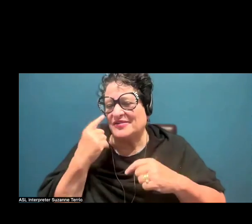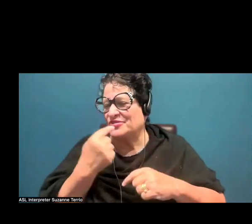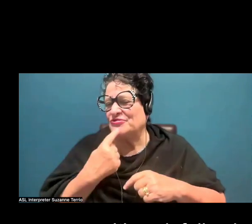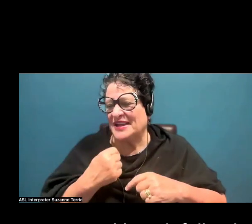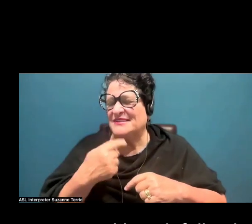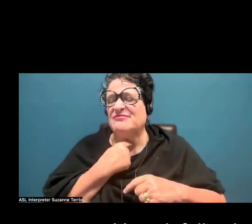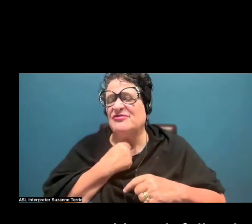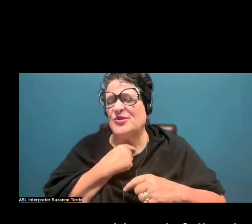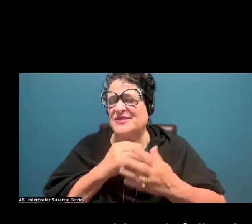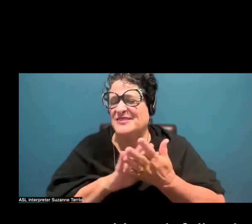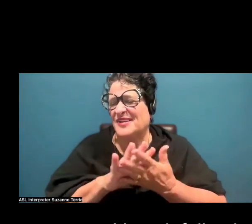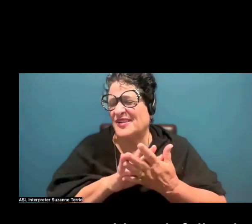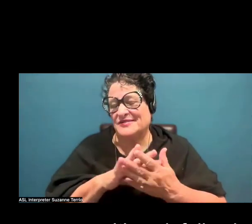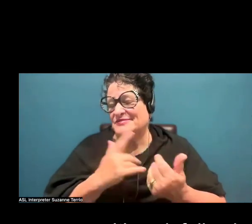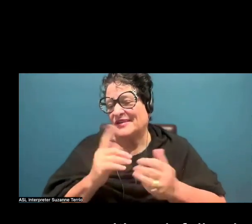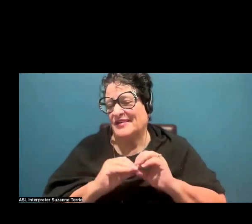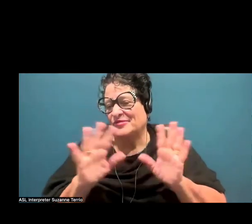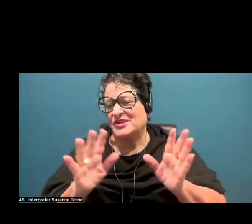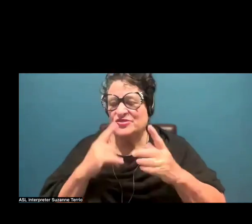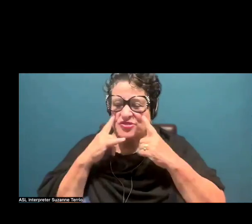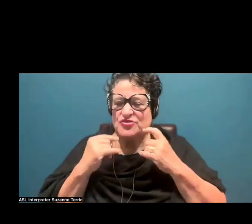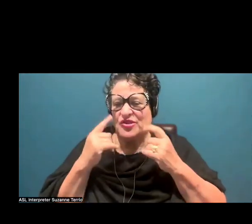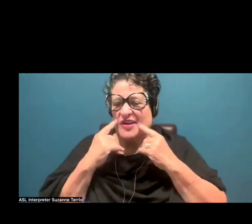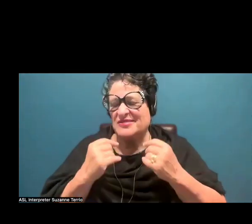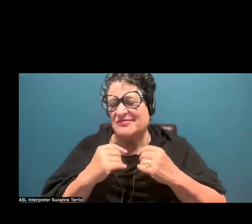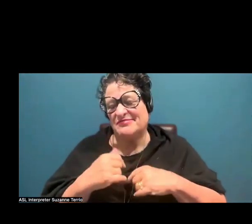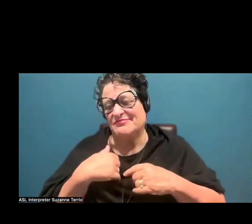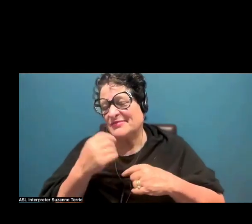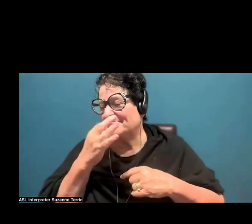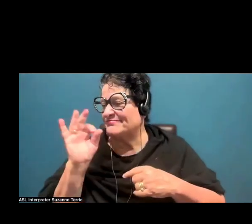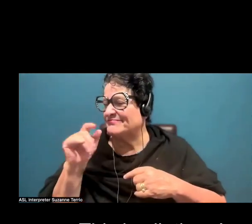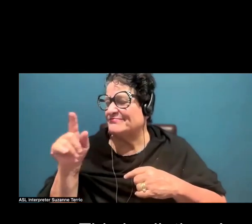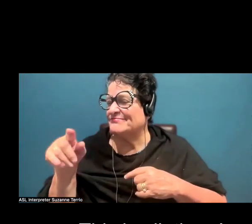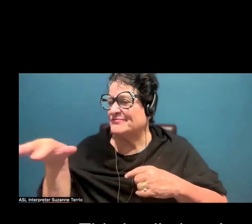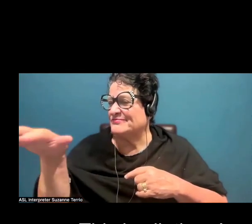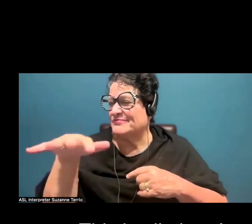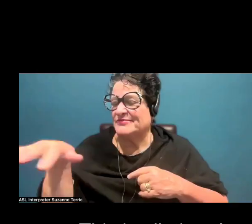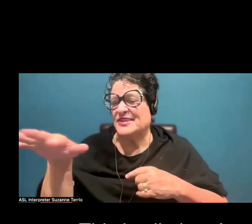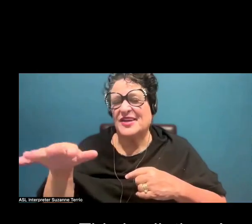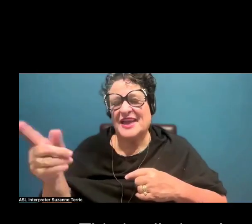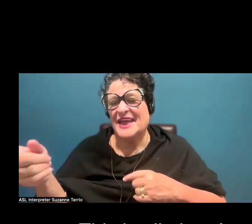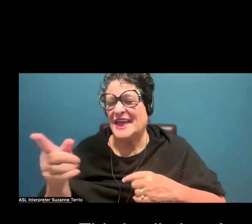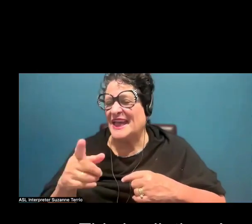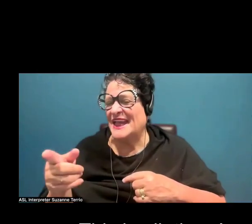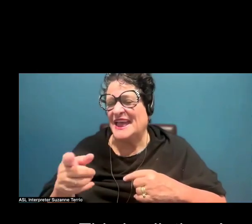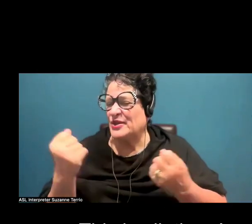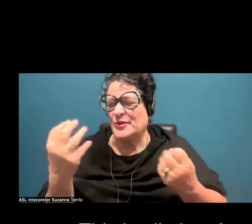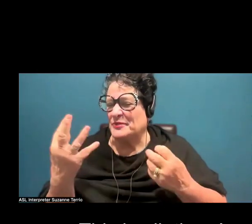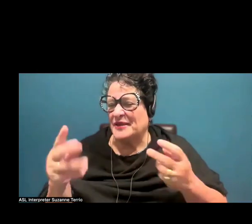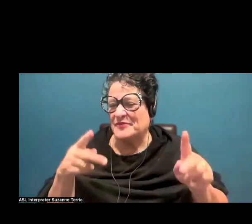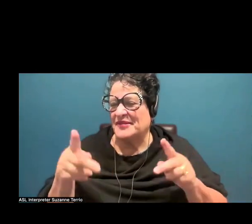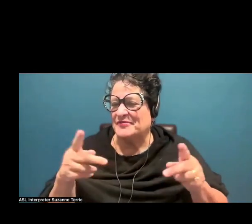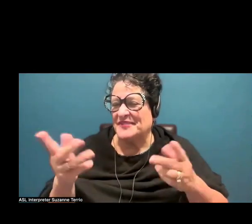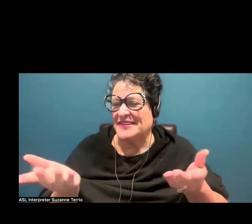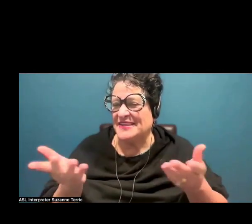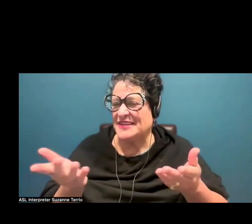hoarse. It's painfully obvious she's been crying. I look away, gesture to the crowd. This is all, there's so many people here for them.